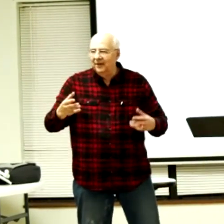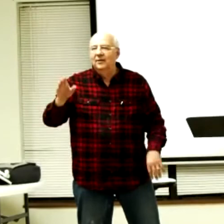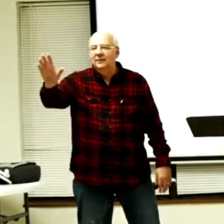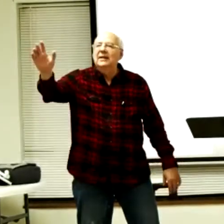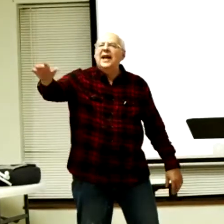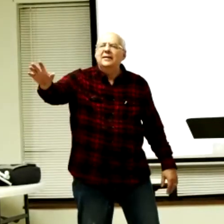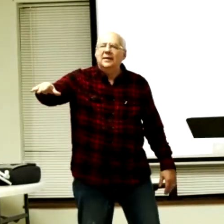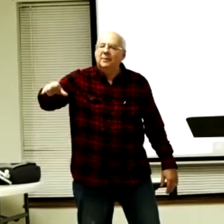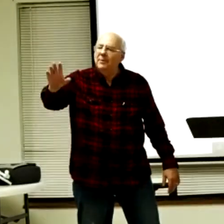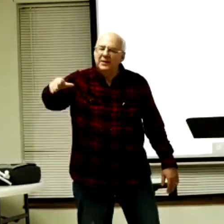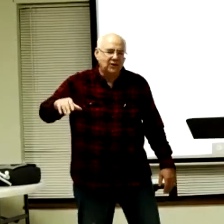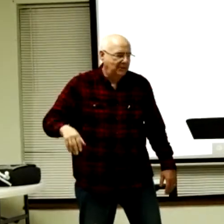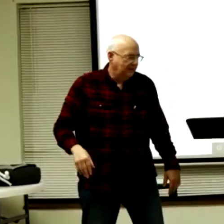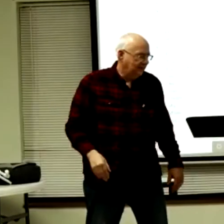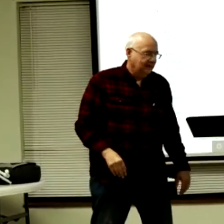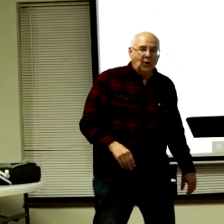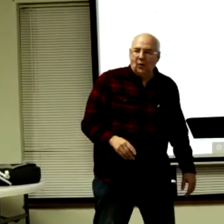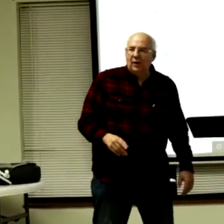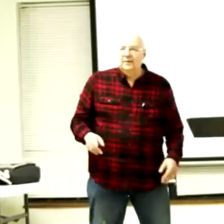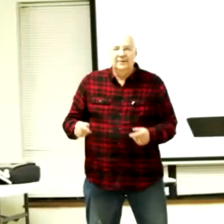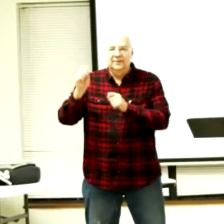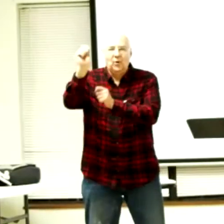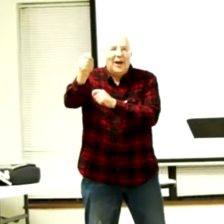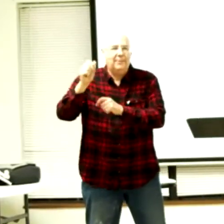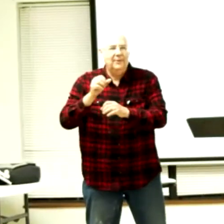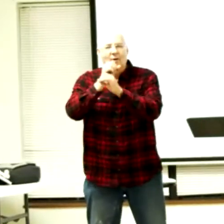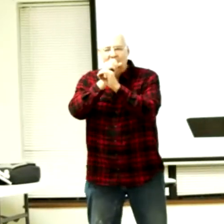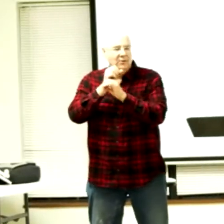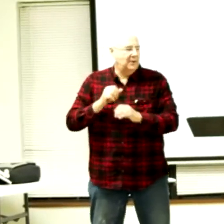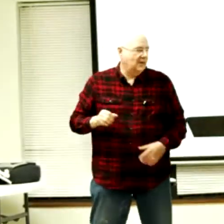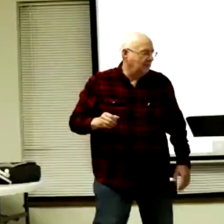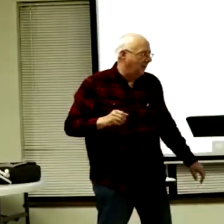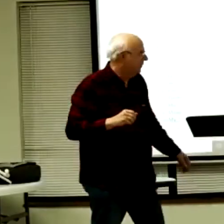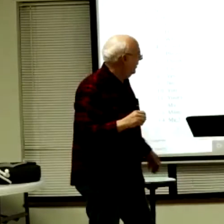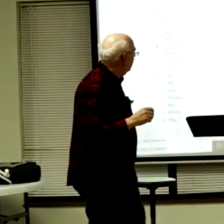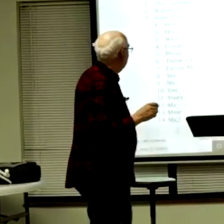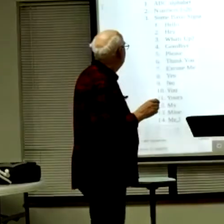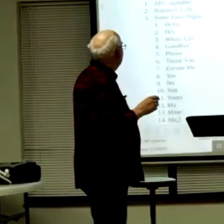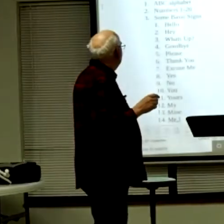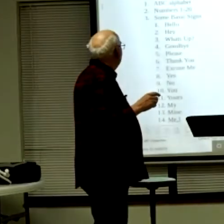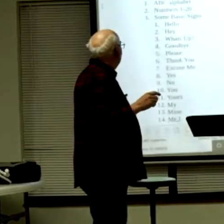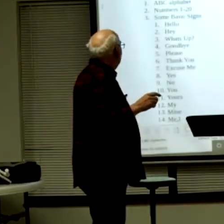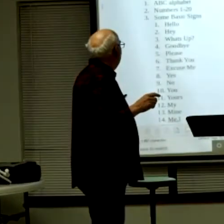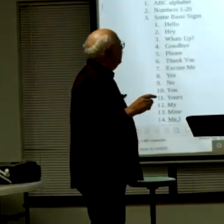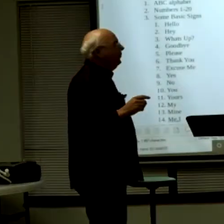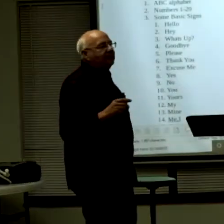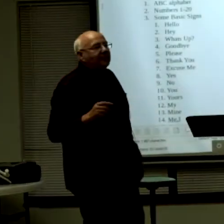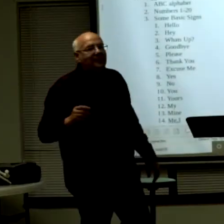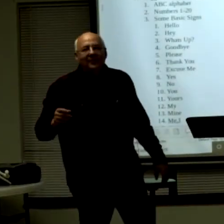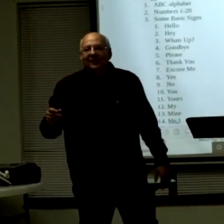hello. Hey, come here, pay attention to me. Or whap or shoot the marshmallow, one of the two. Um, Can you shoot a motion